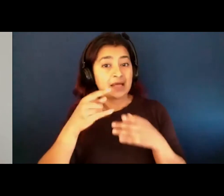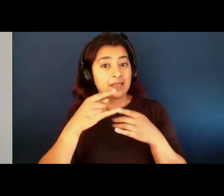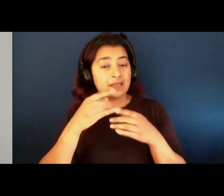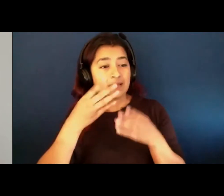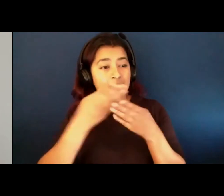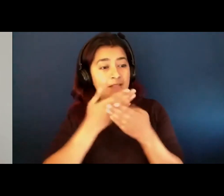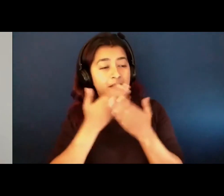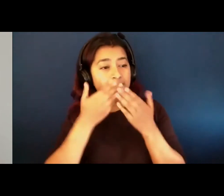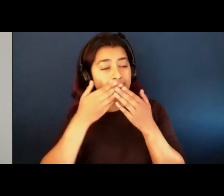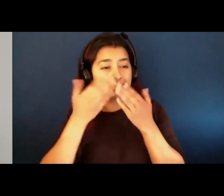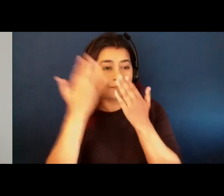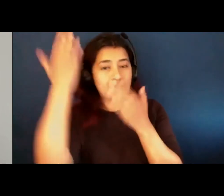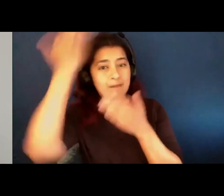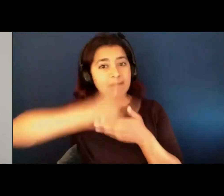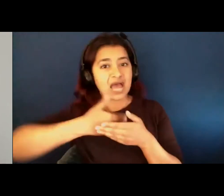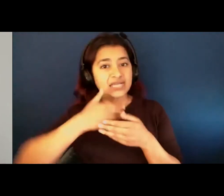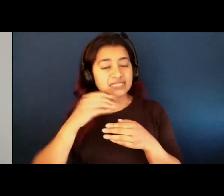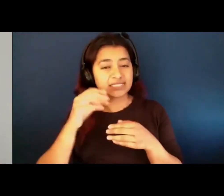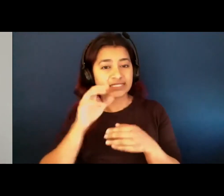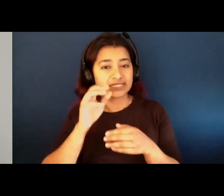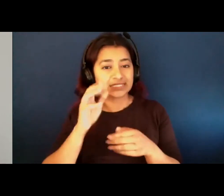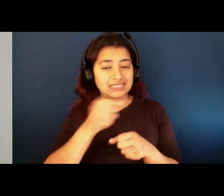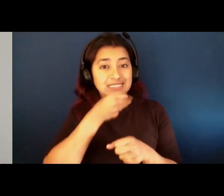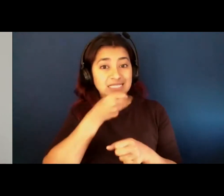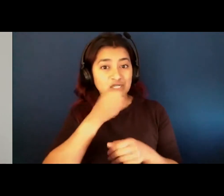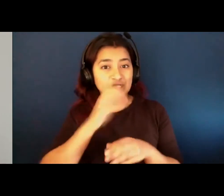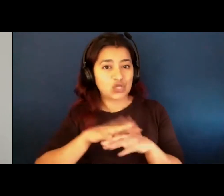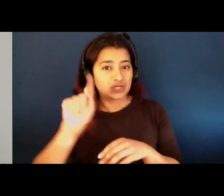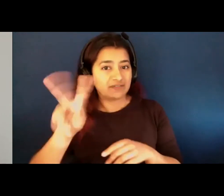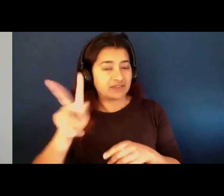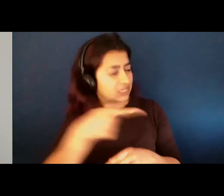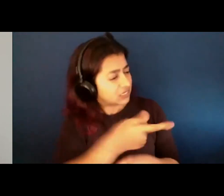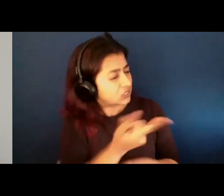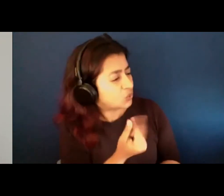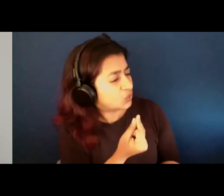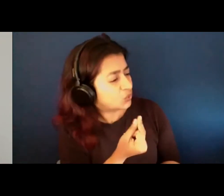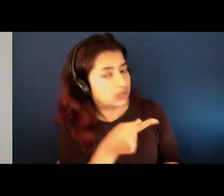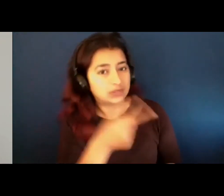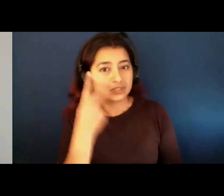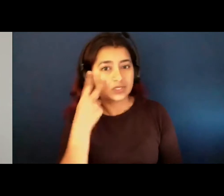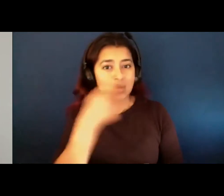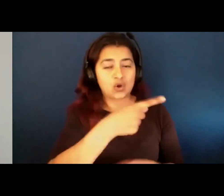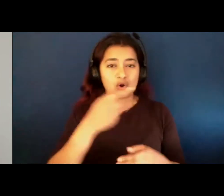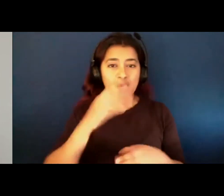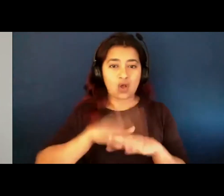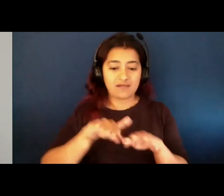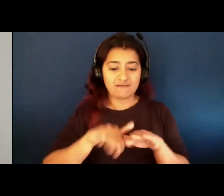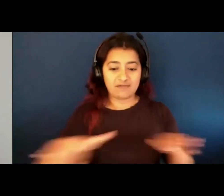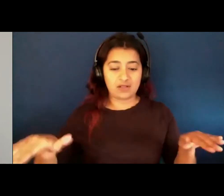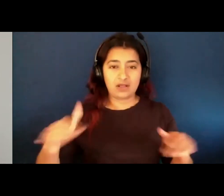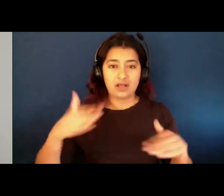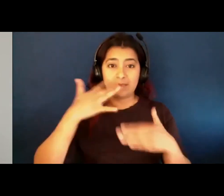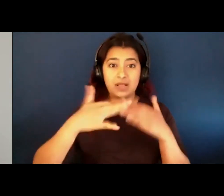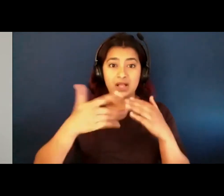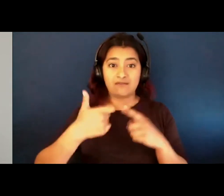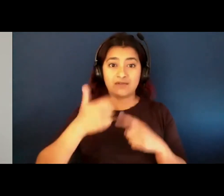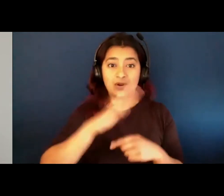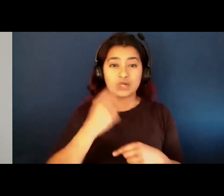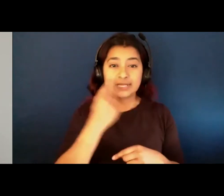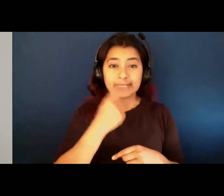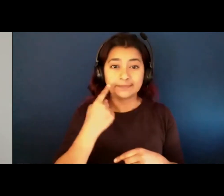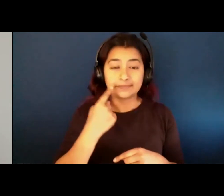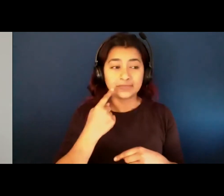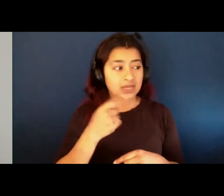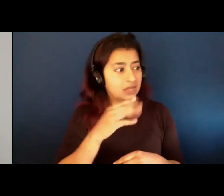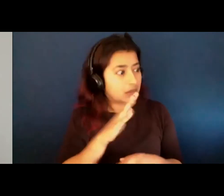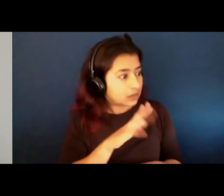on." And then he said, "What did you do?" And then when he saw her on the floor crying, blood trickling from her lips,